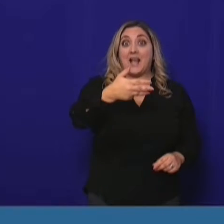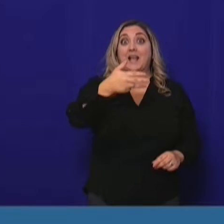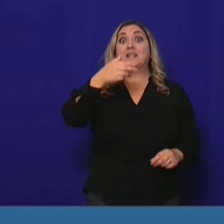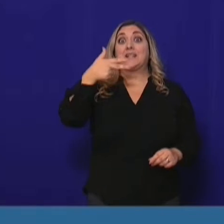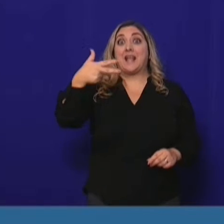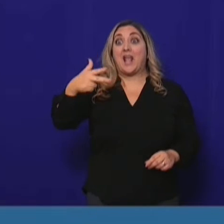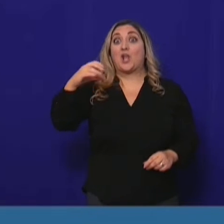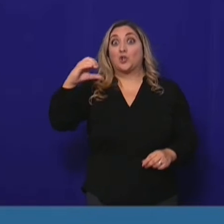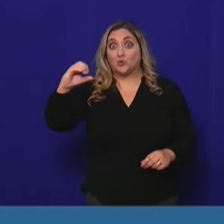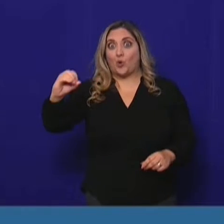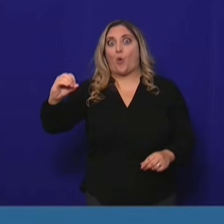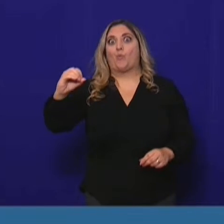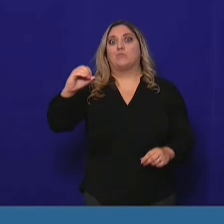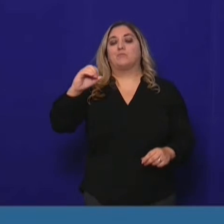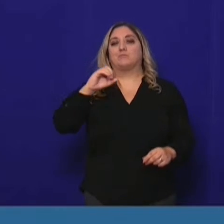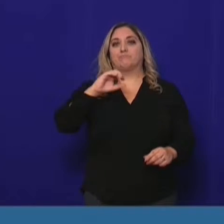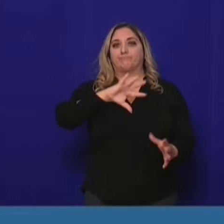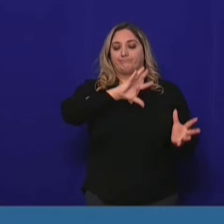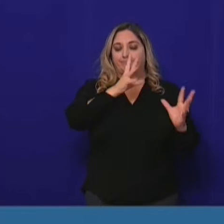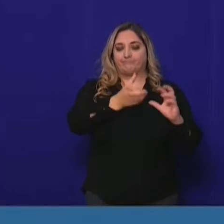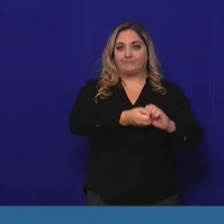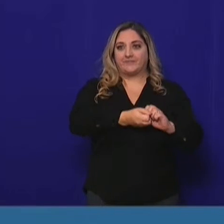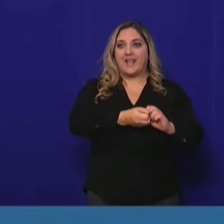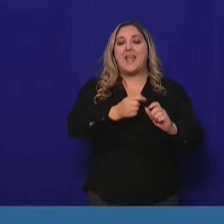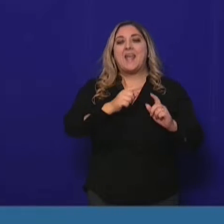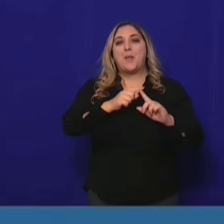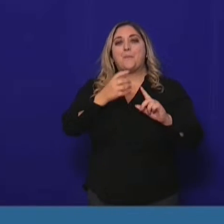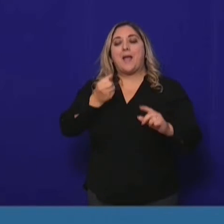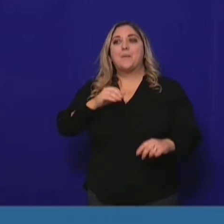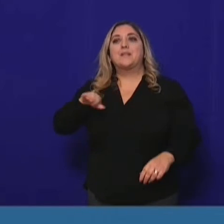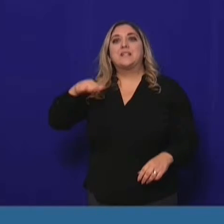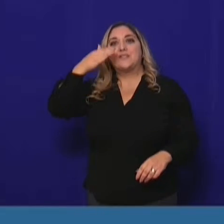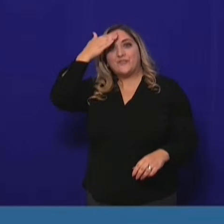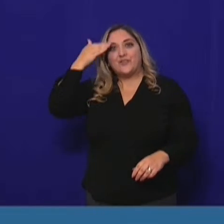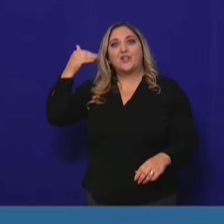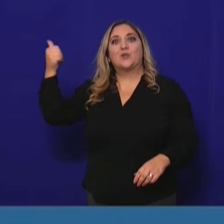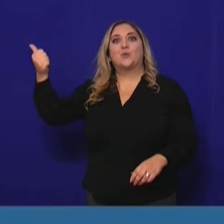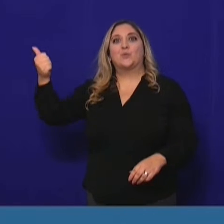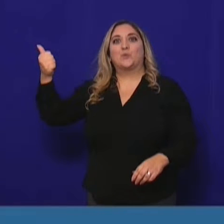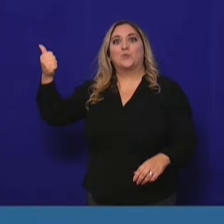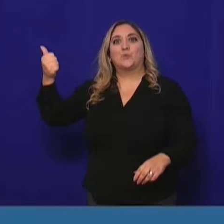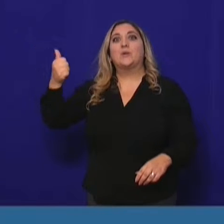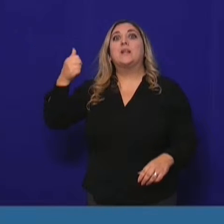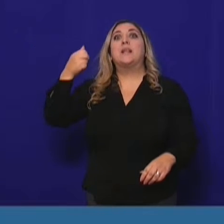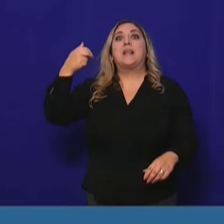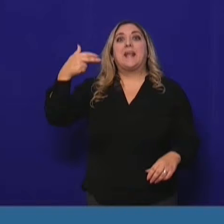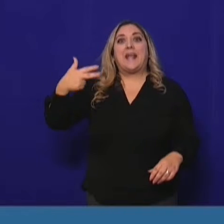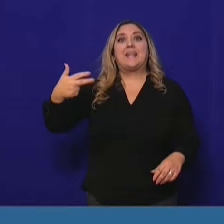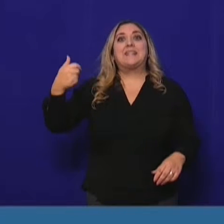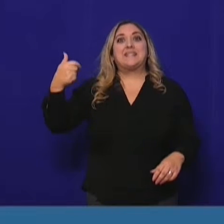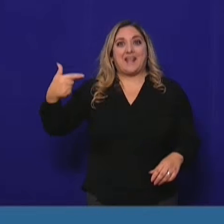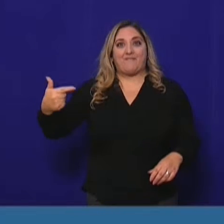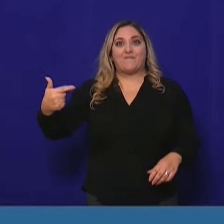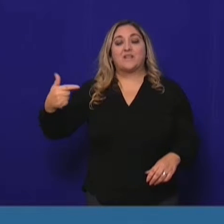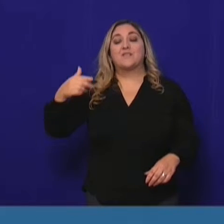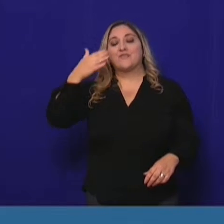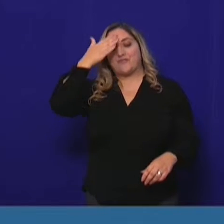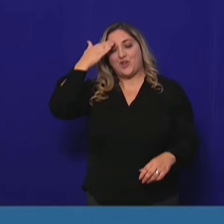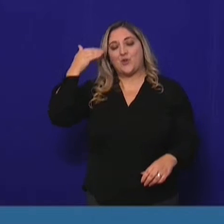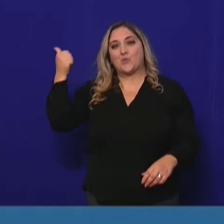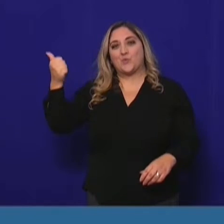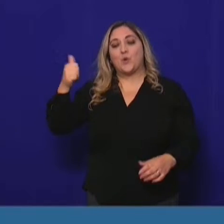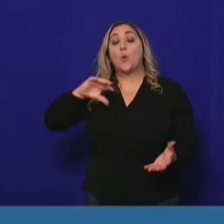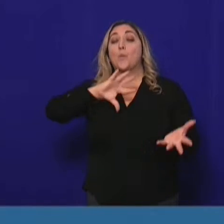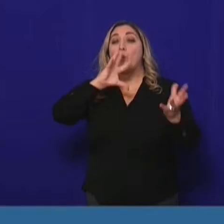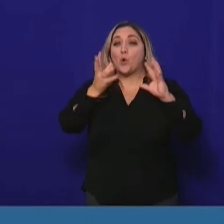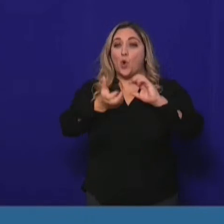10,980 każ. Kellna wkoll numru ta' nies li fiequ, infatti kellna 87 persuna li fieq, u t-total ta' nies li